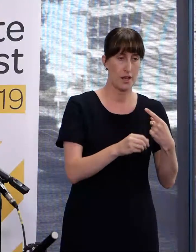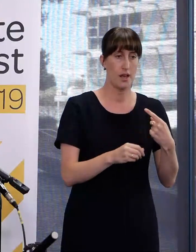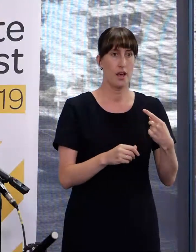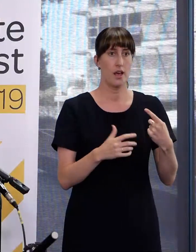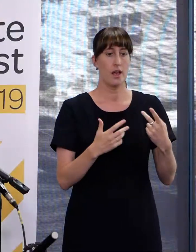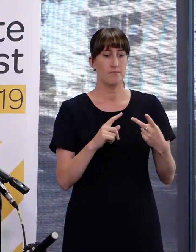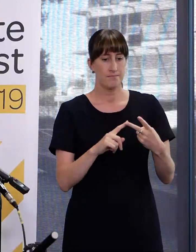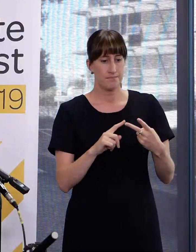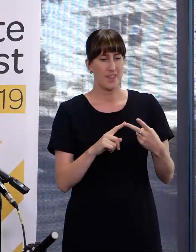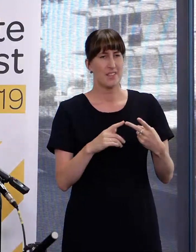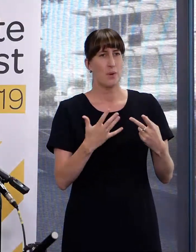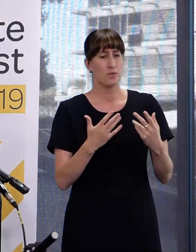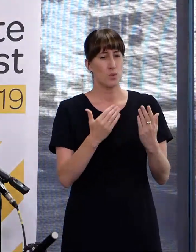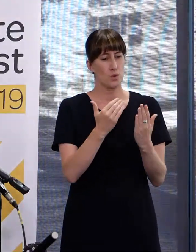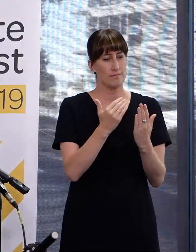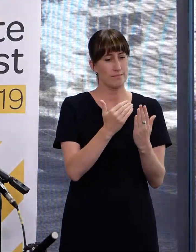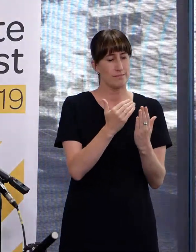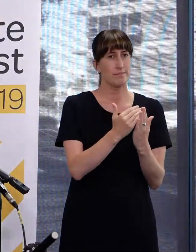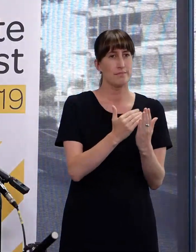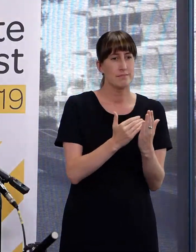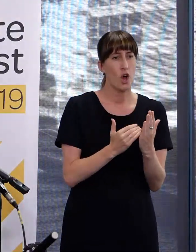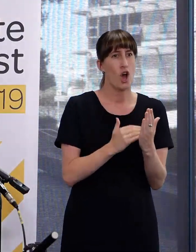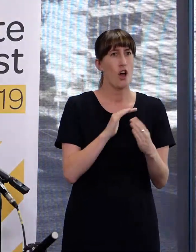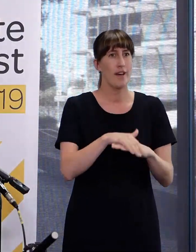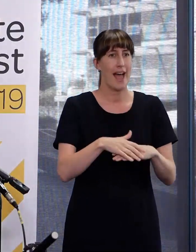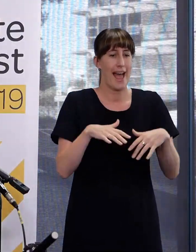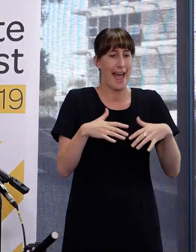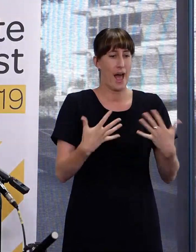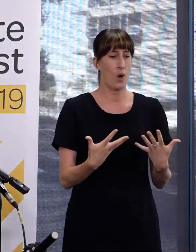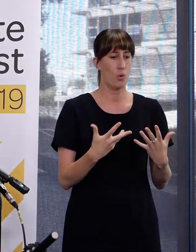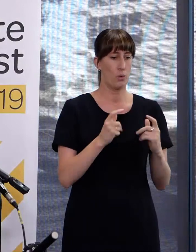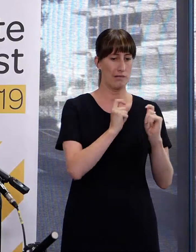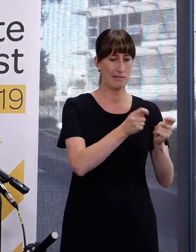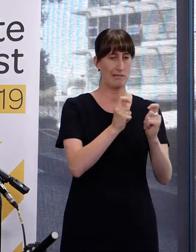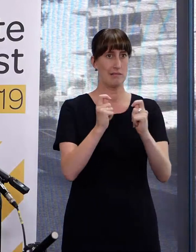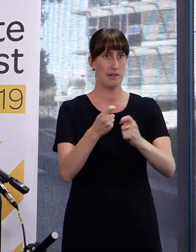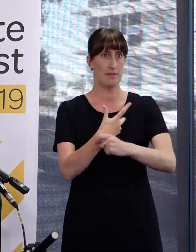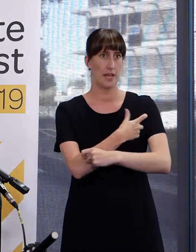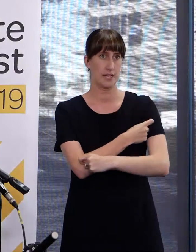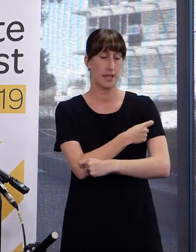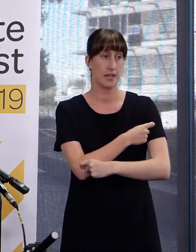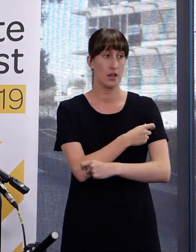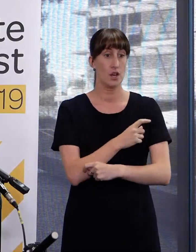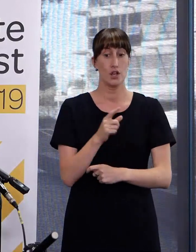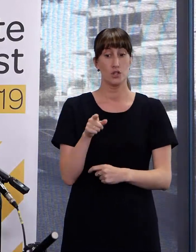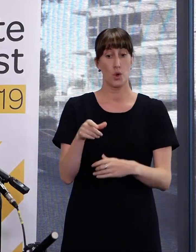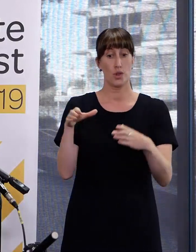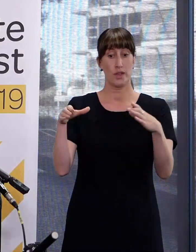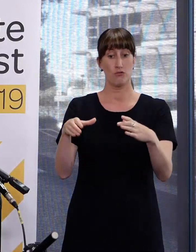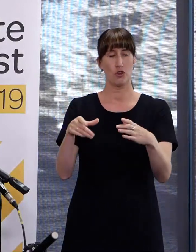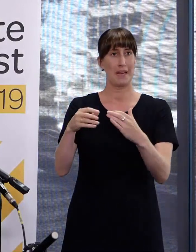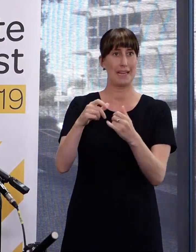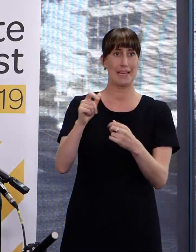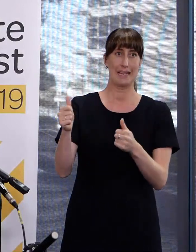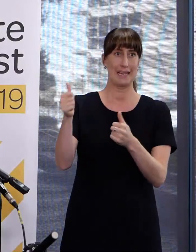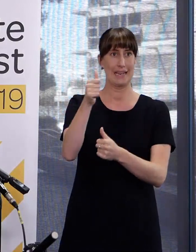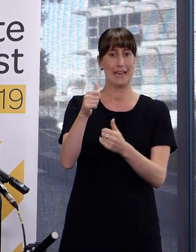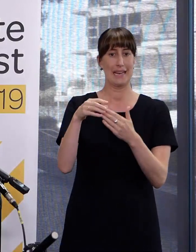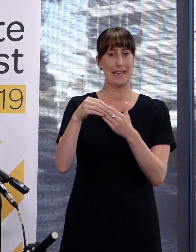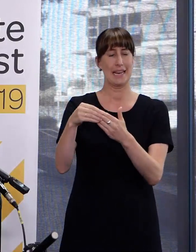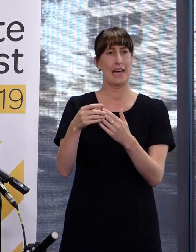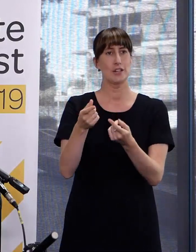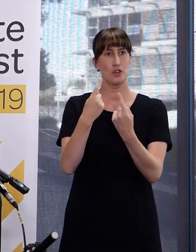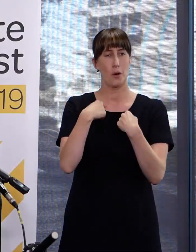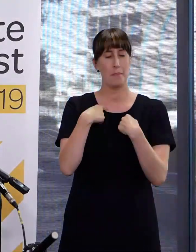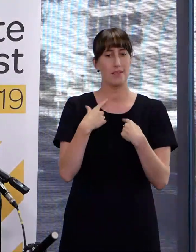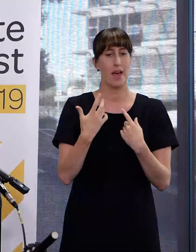around the administration? For example, Dr. Town's already told me their advice is once the vaccine's been administered, their advice is that people wait